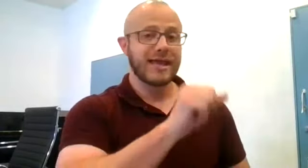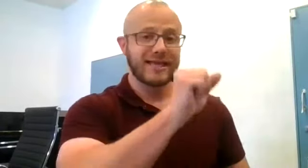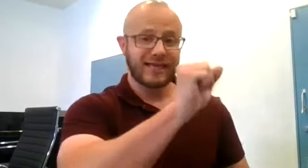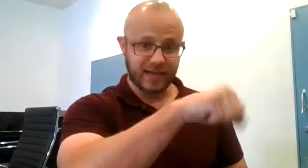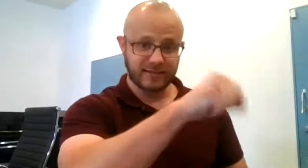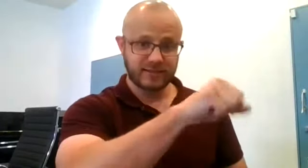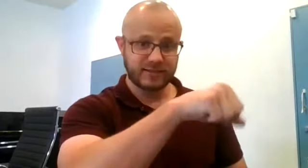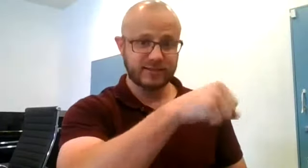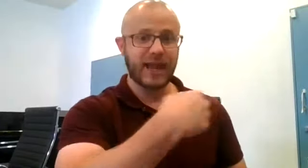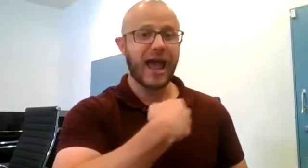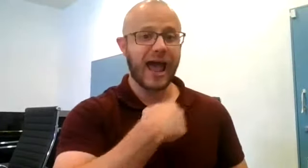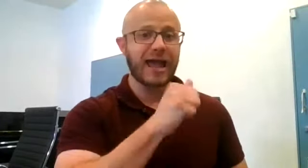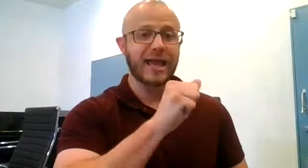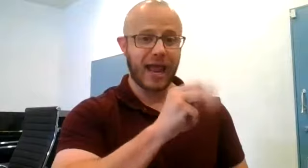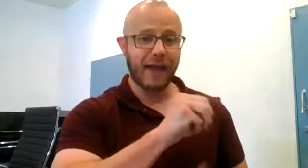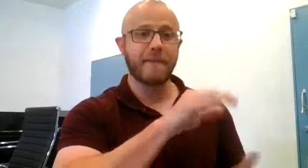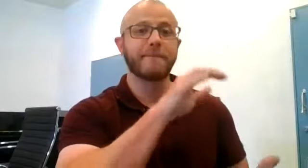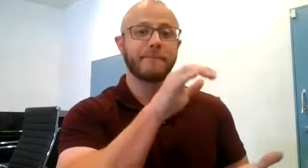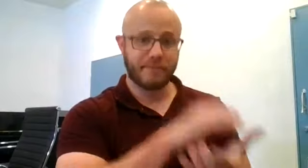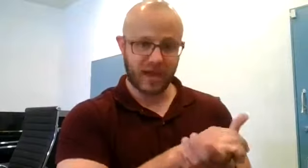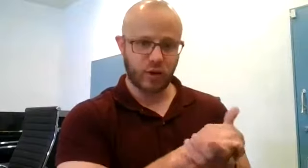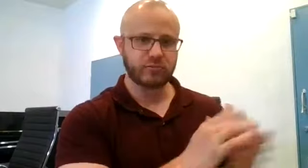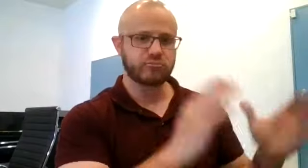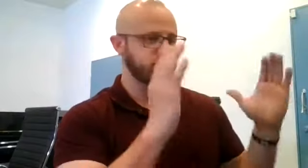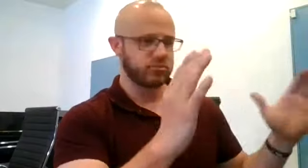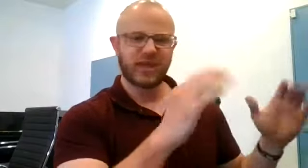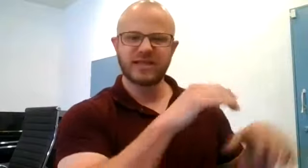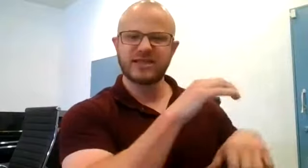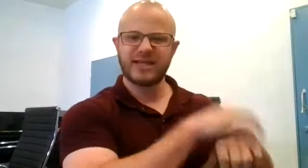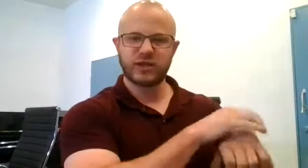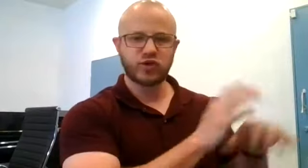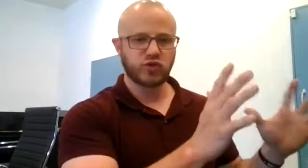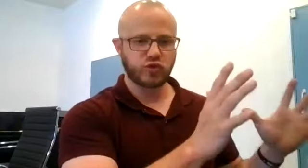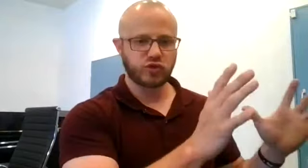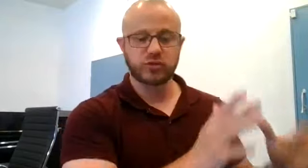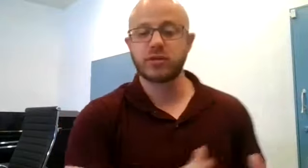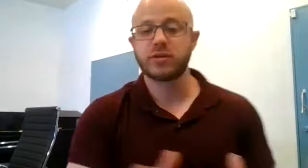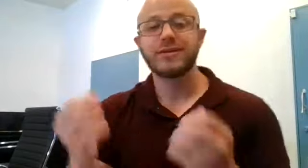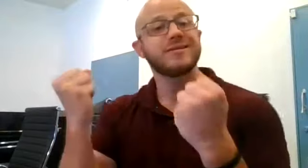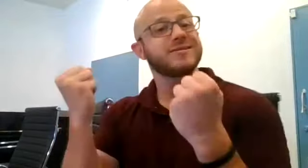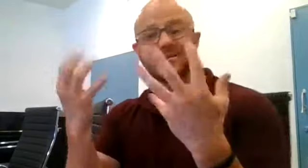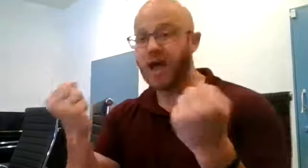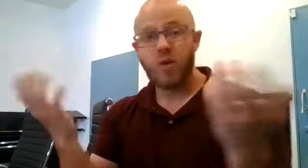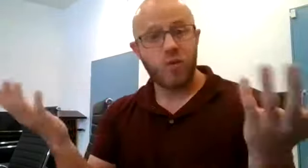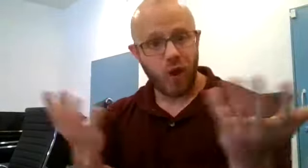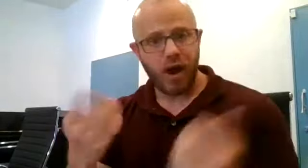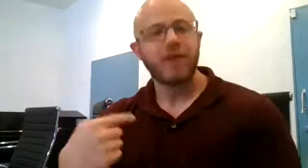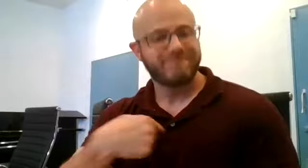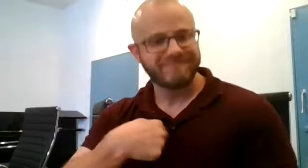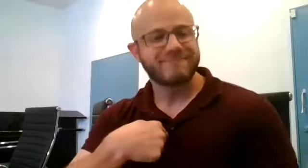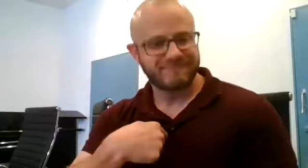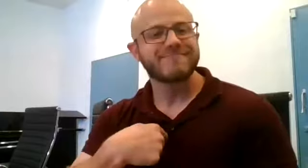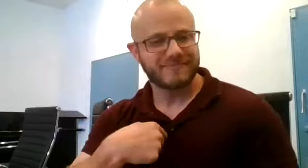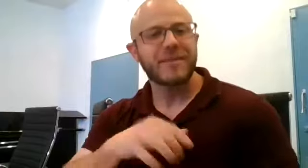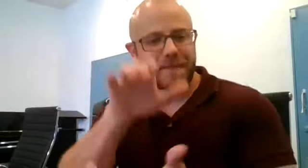Okay, next, we would say, yes, I am married in English, right? In sign, we would respond,